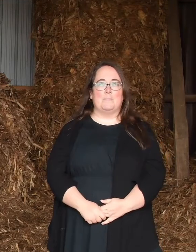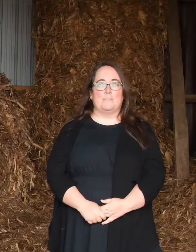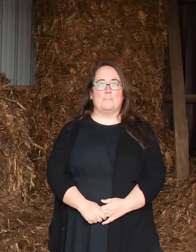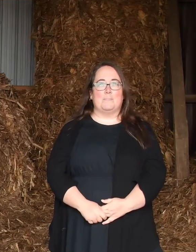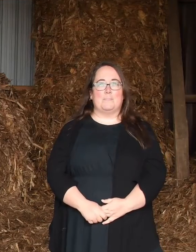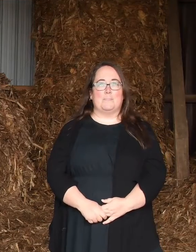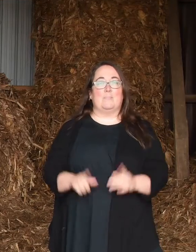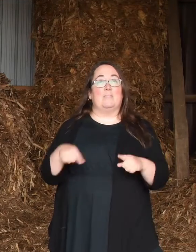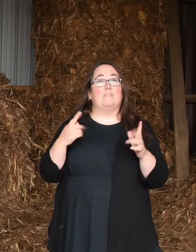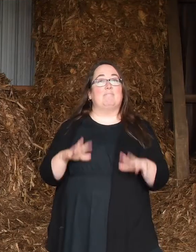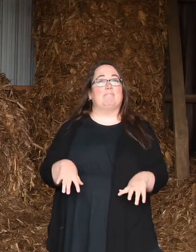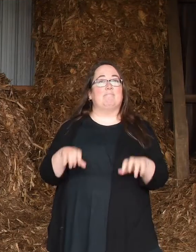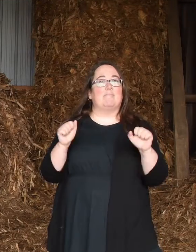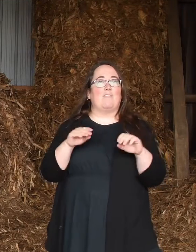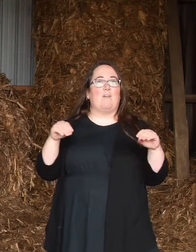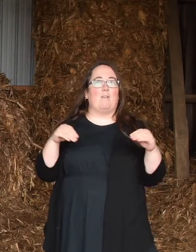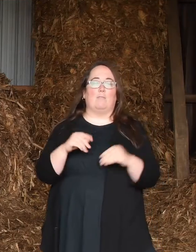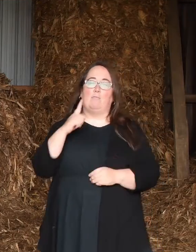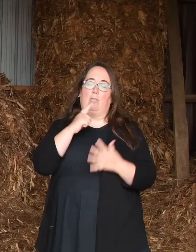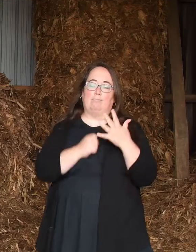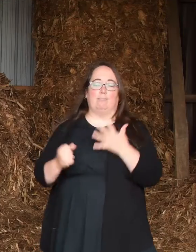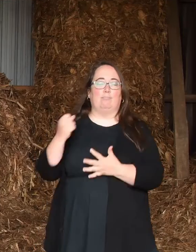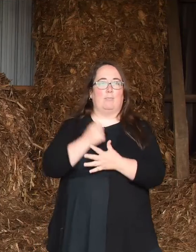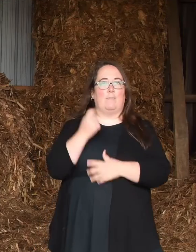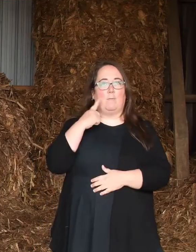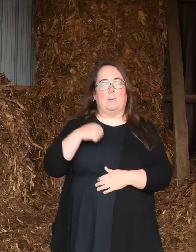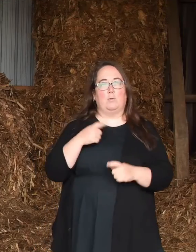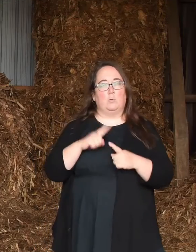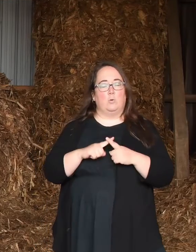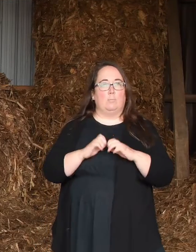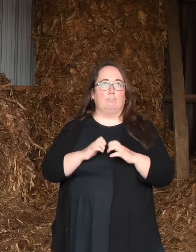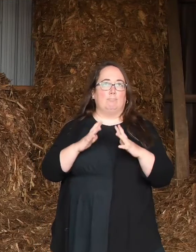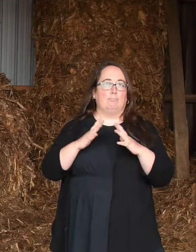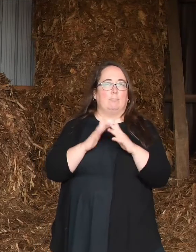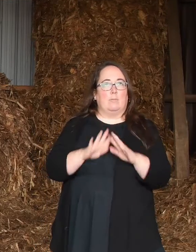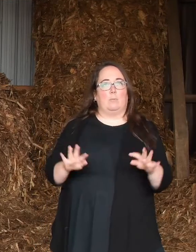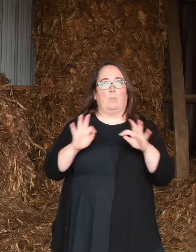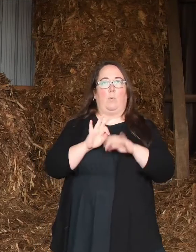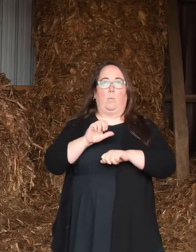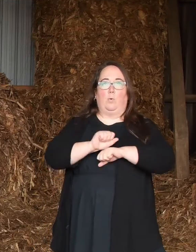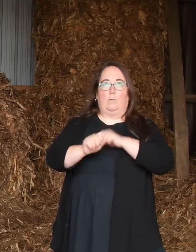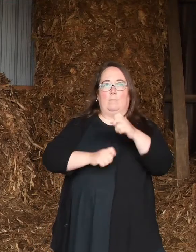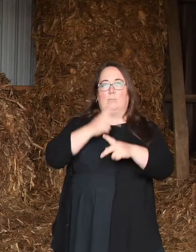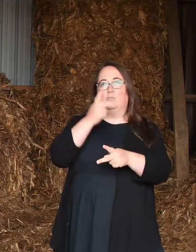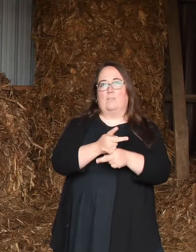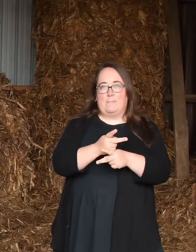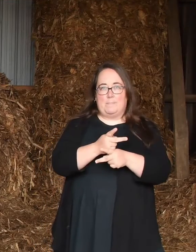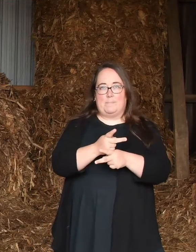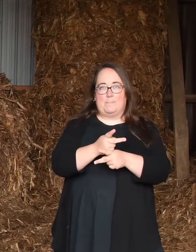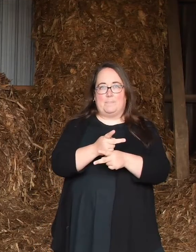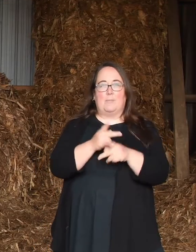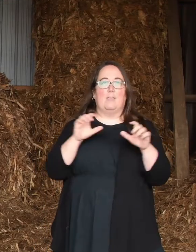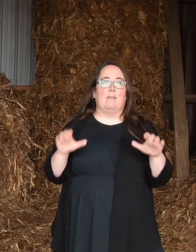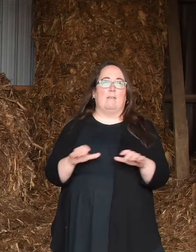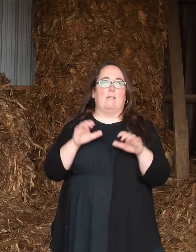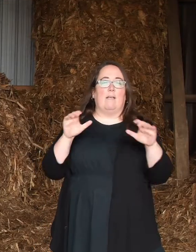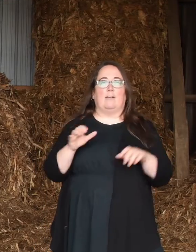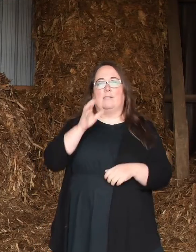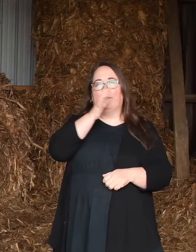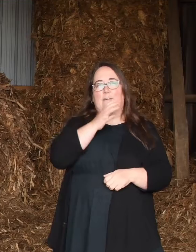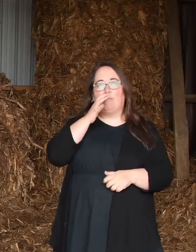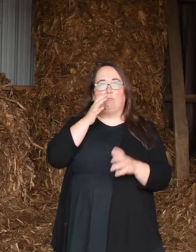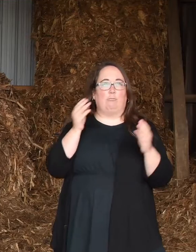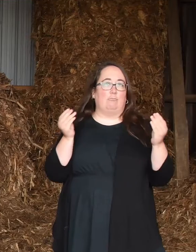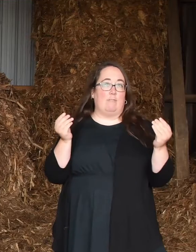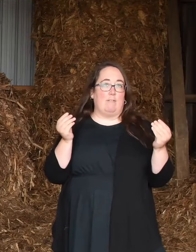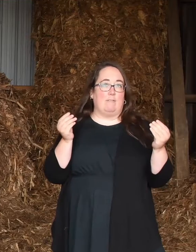Since taking office, it's been a priority to revive the important work of preserving our active agricultural